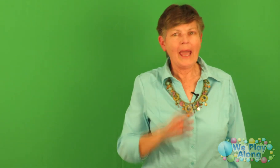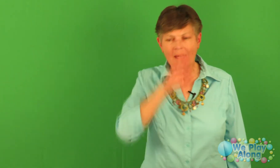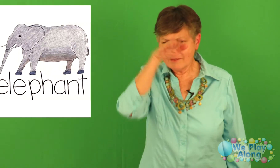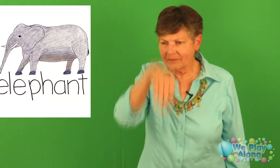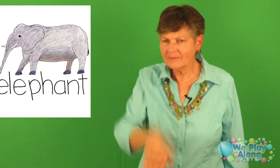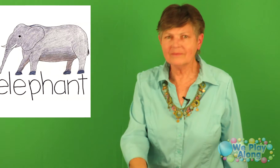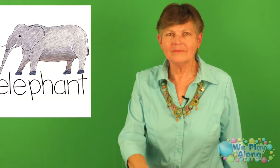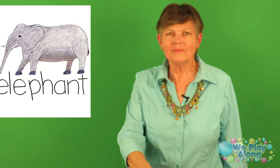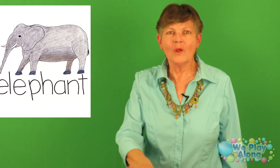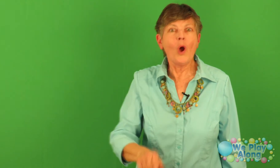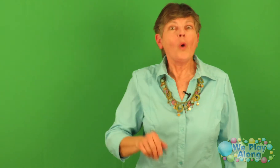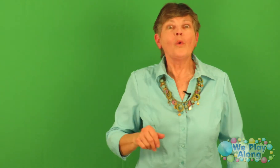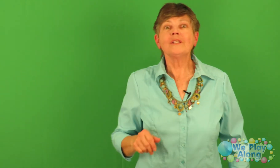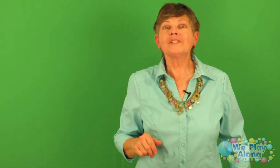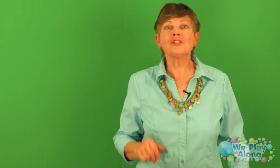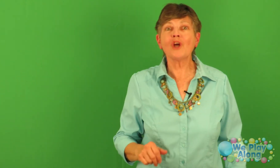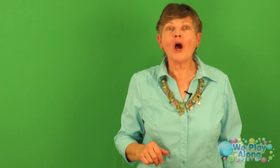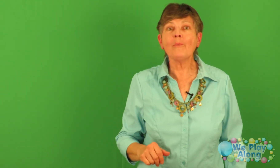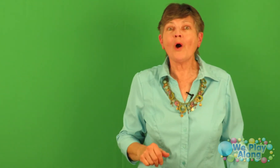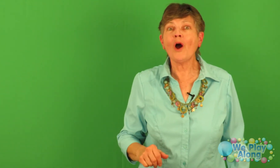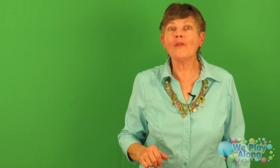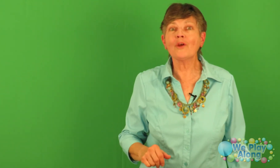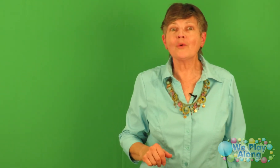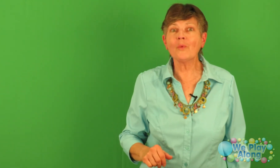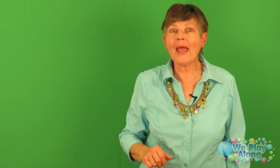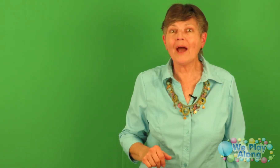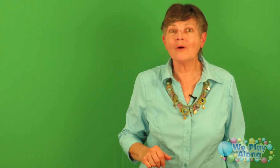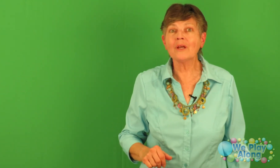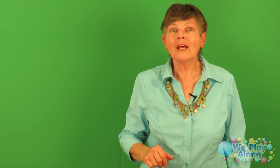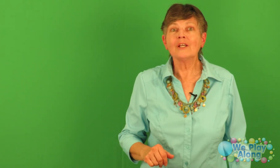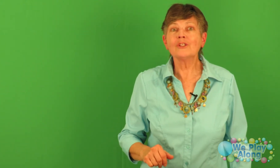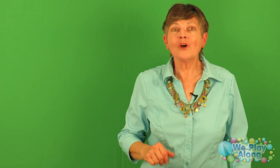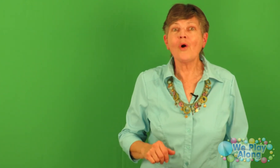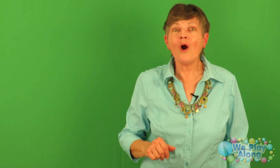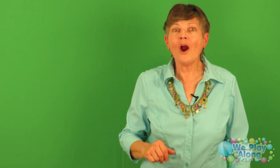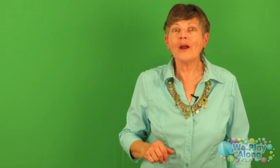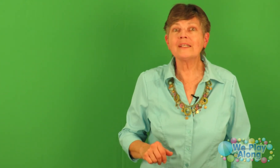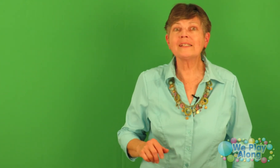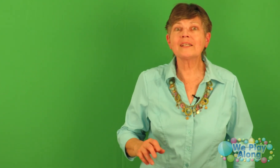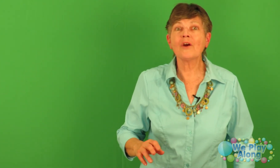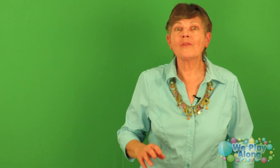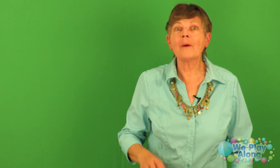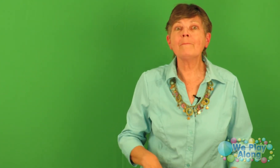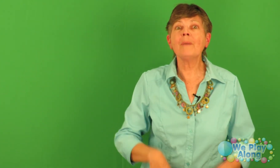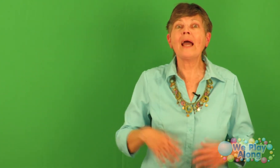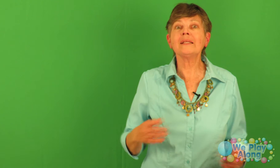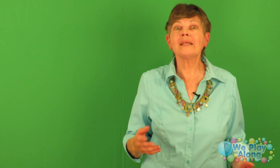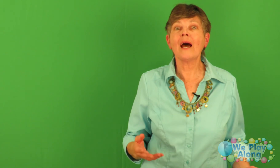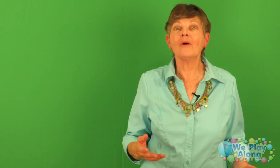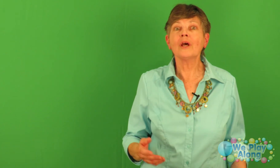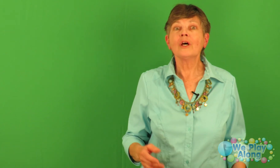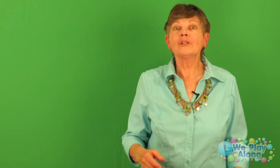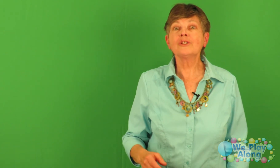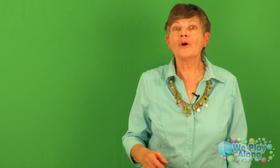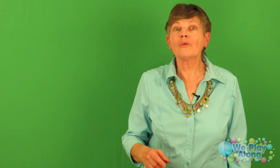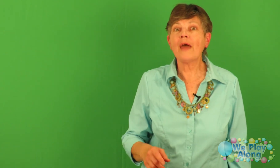and would stomp on the ground so hard to scare the mice out, so